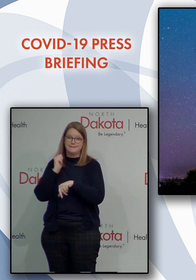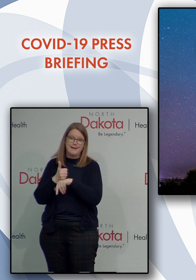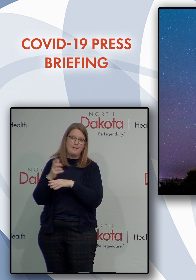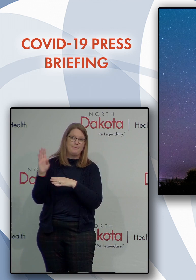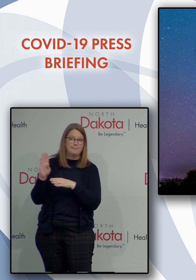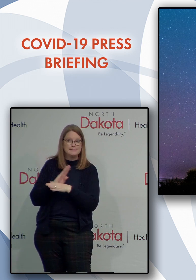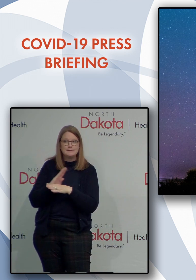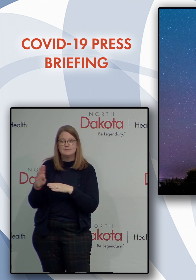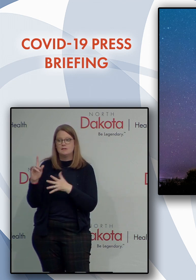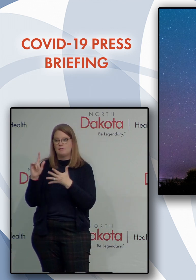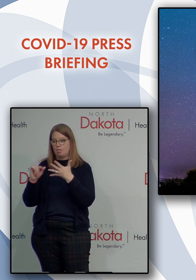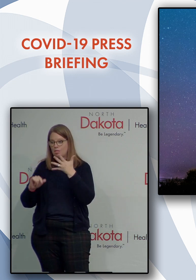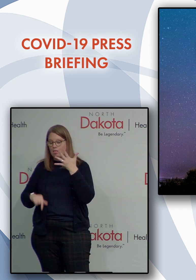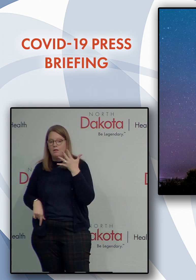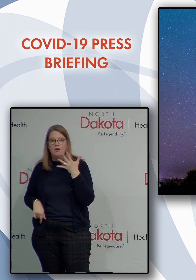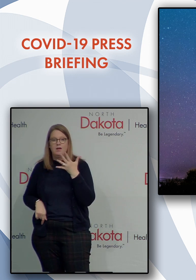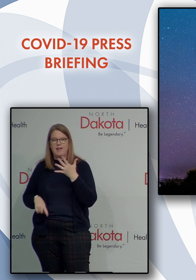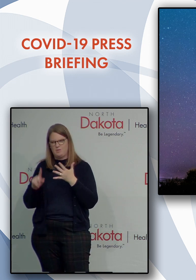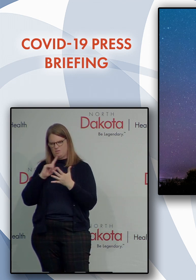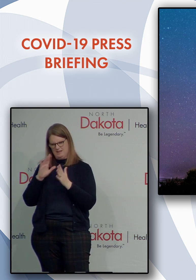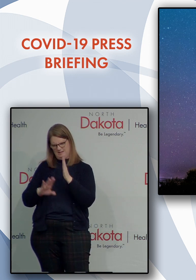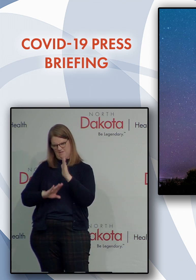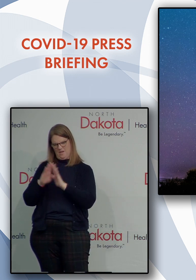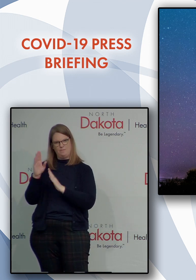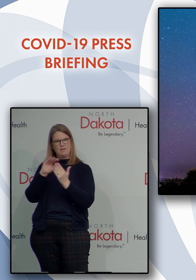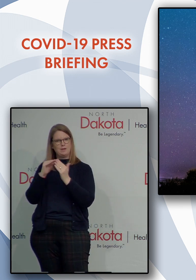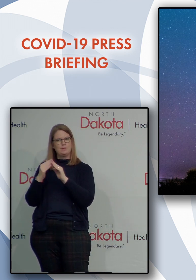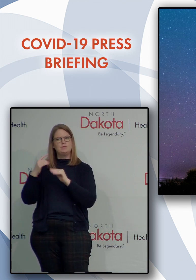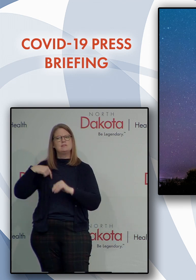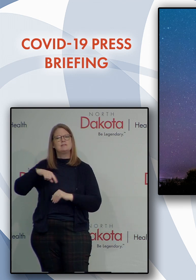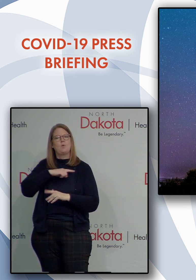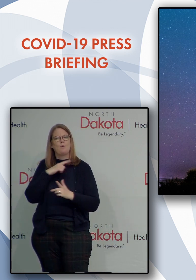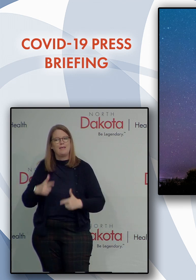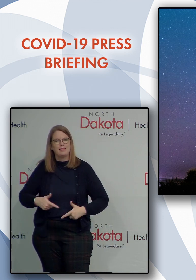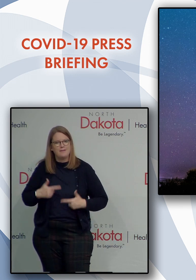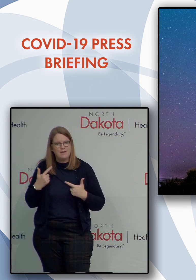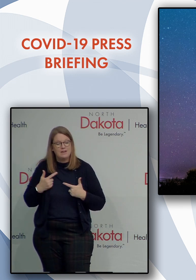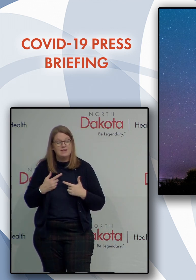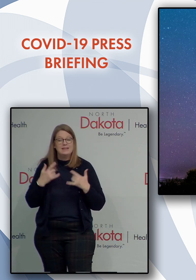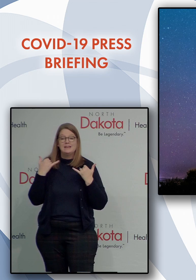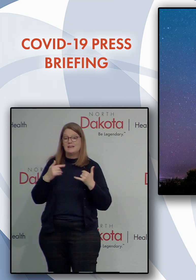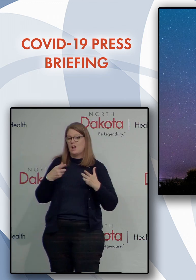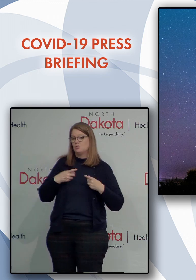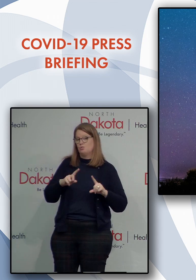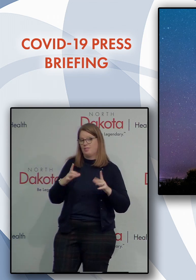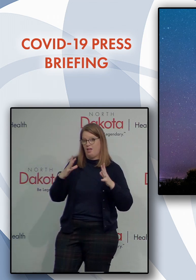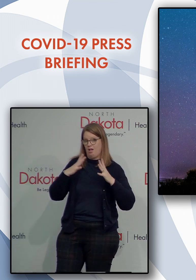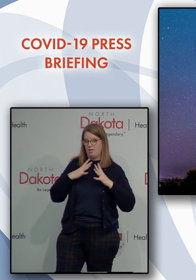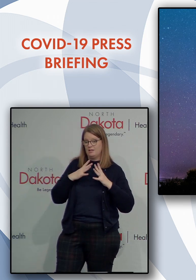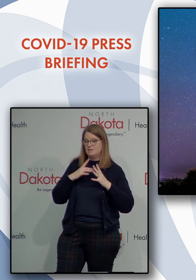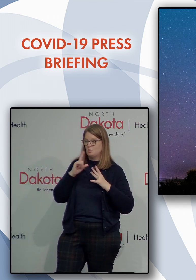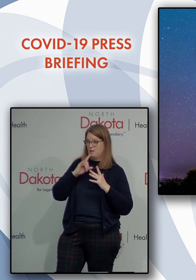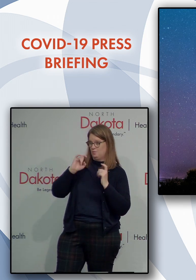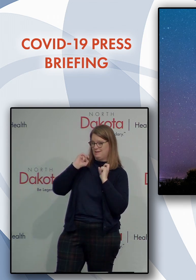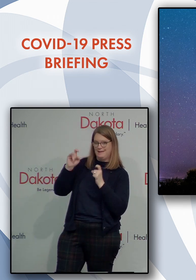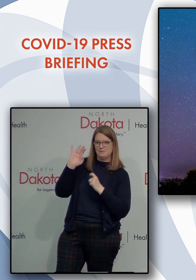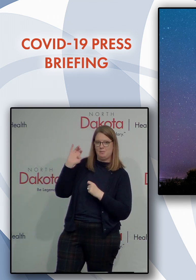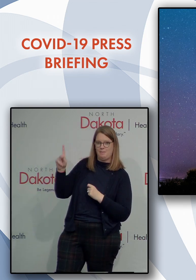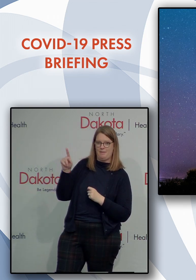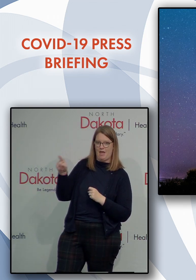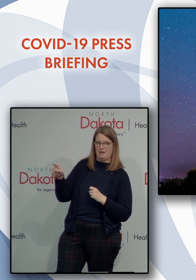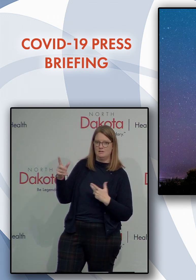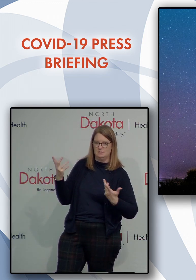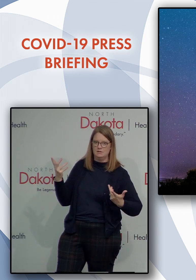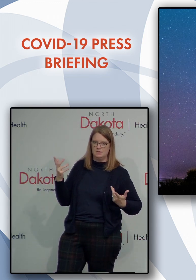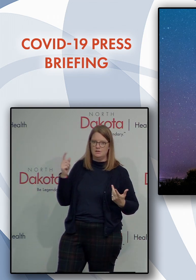businesses, and they've created the communities that we live in. And with a little extra effort now over the holidays, we can give something back to them